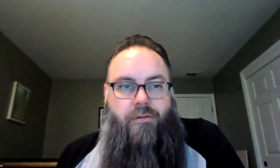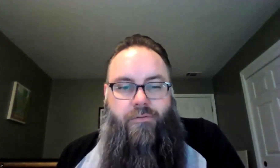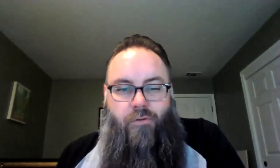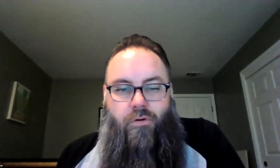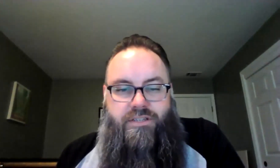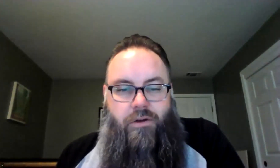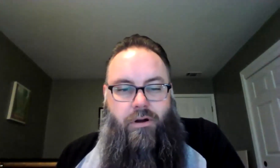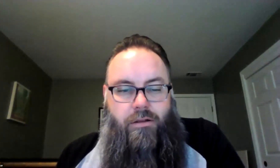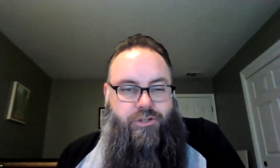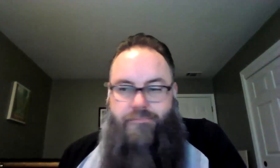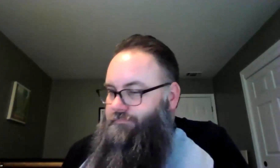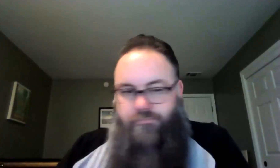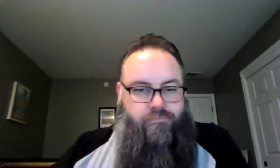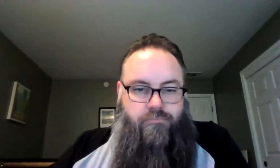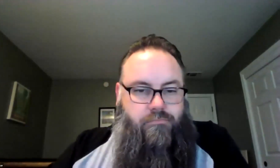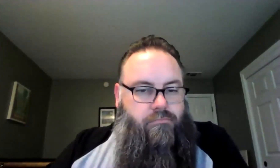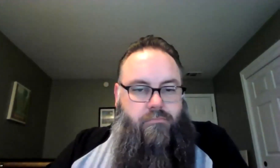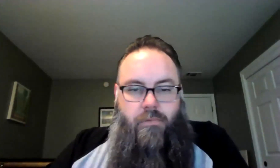term for Sierra College.